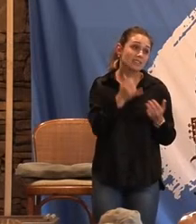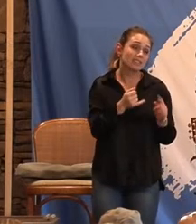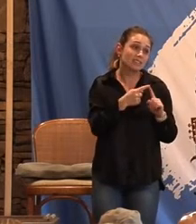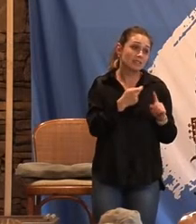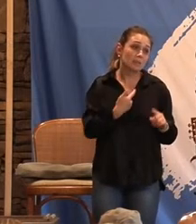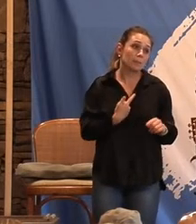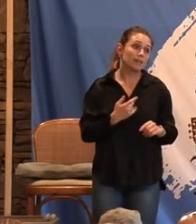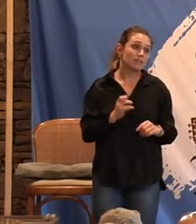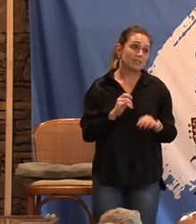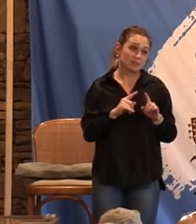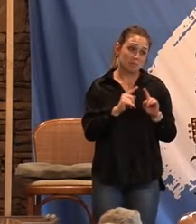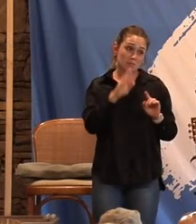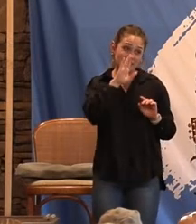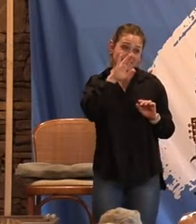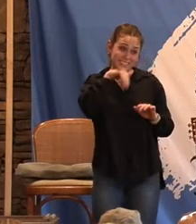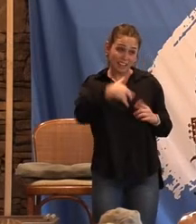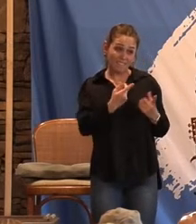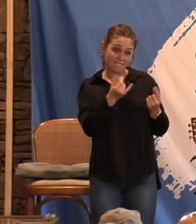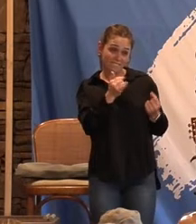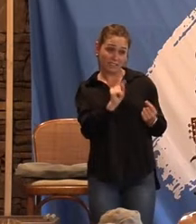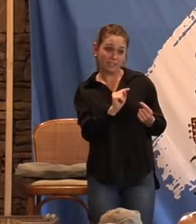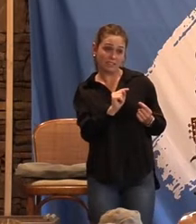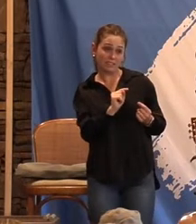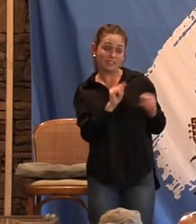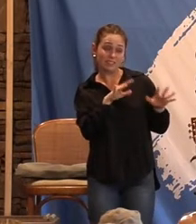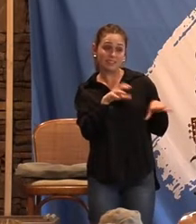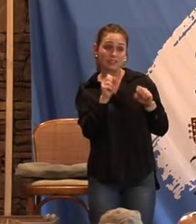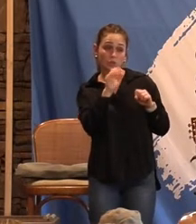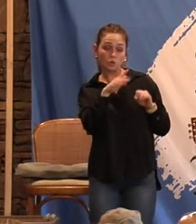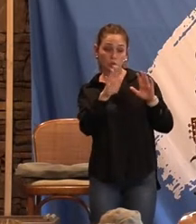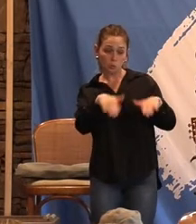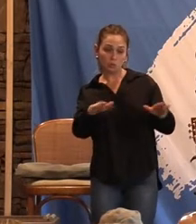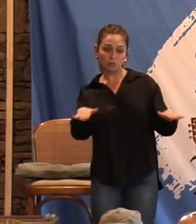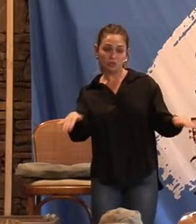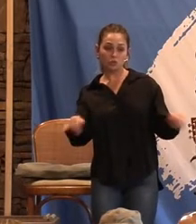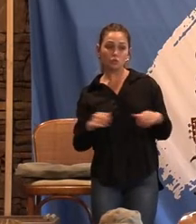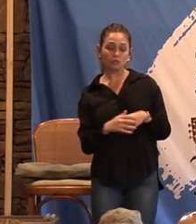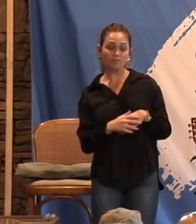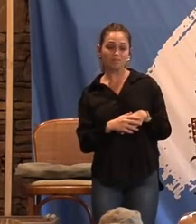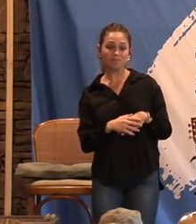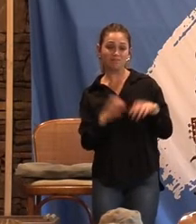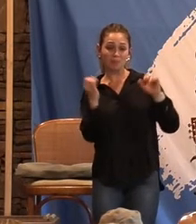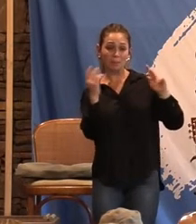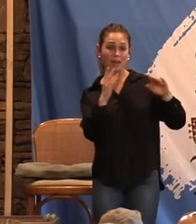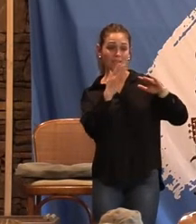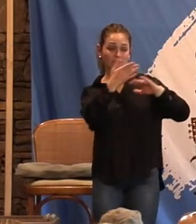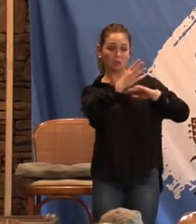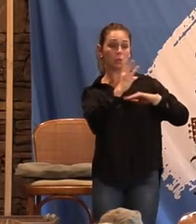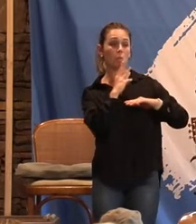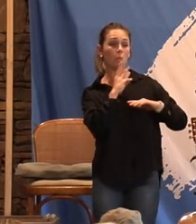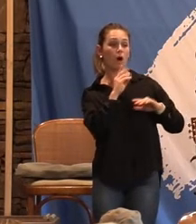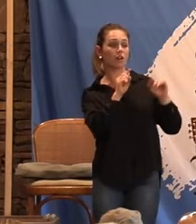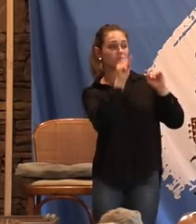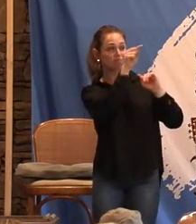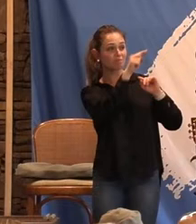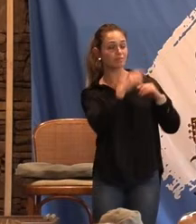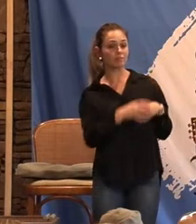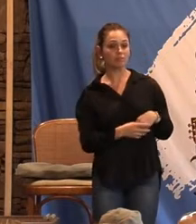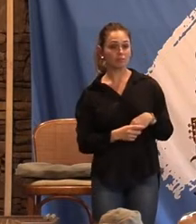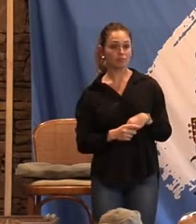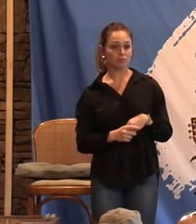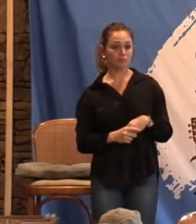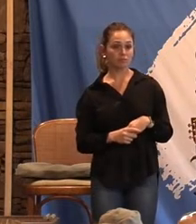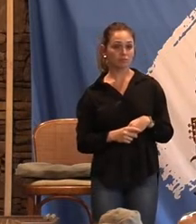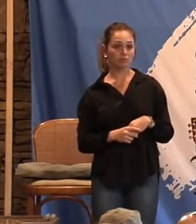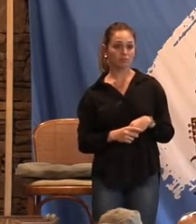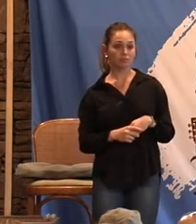but the elephant did. Take your children back across the water.